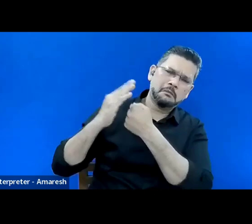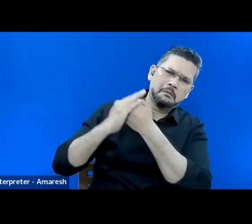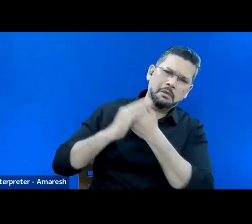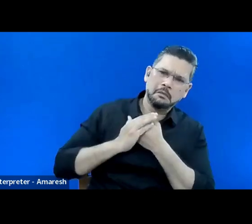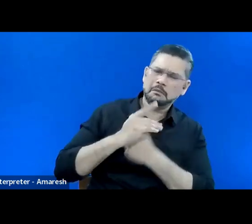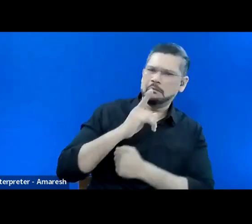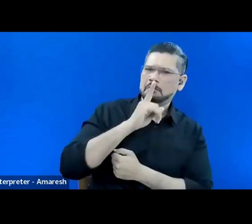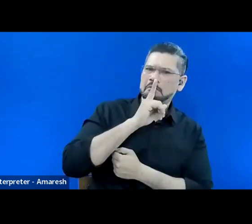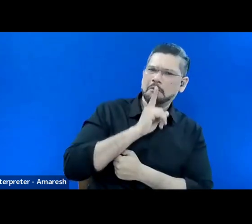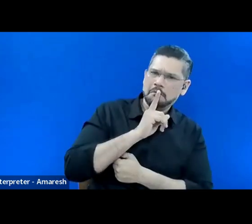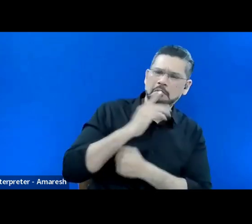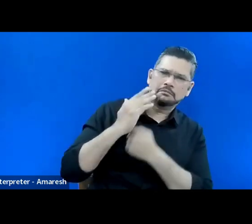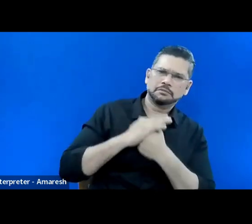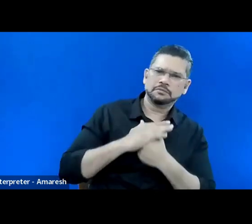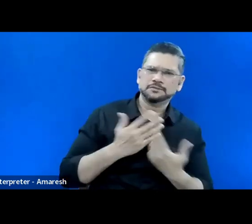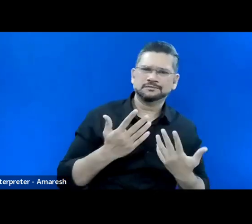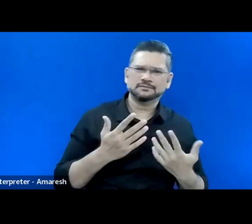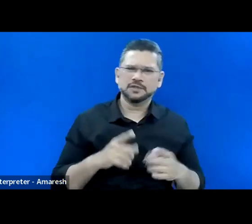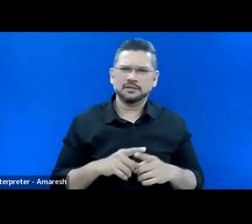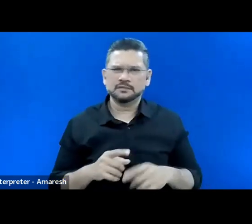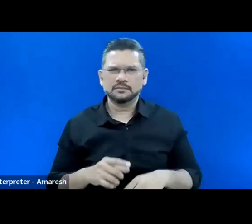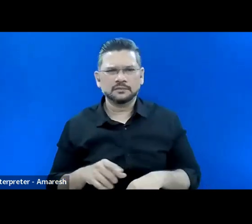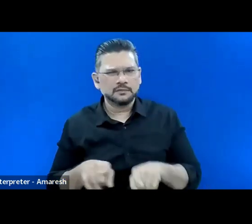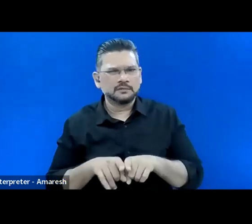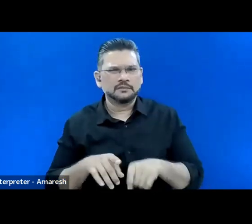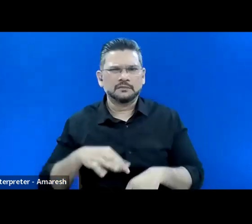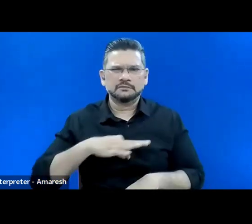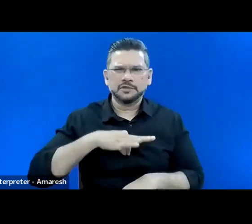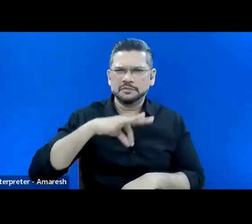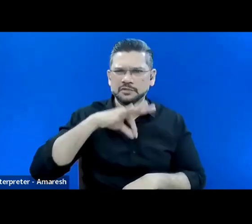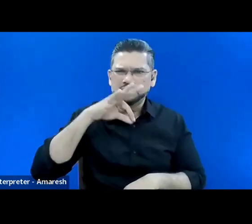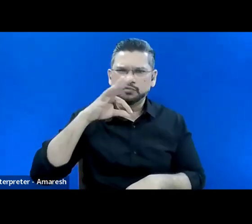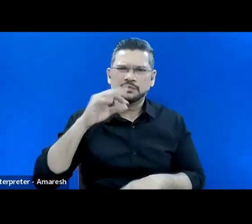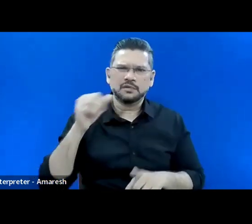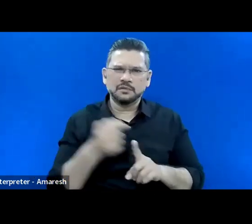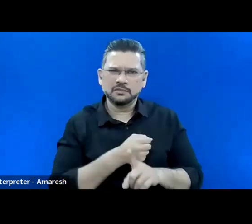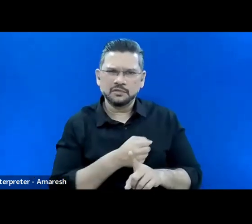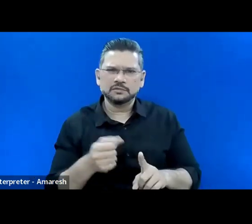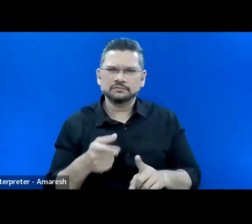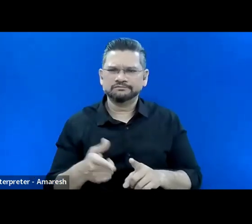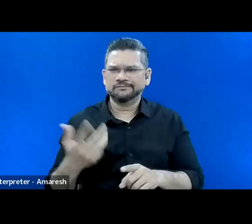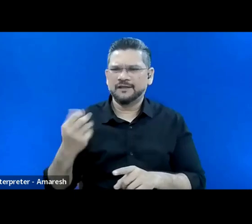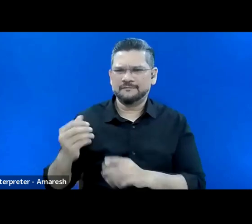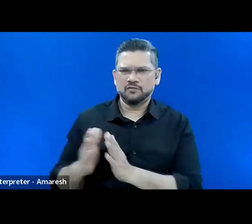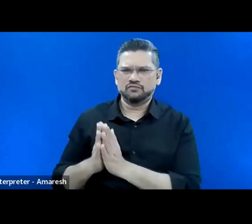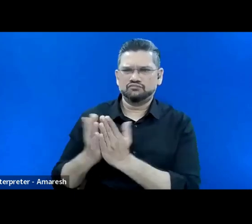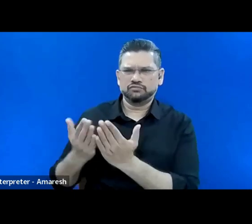we weaponize religion and spiritual texts to keep people